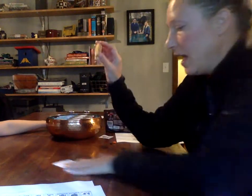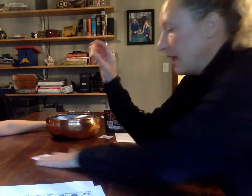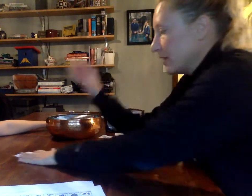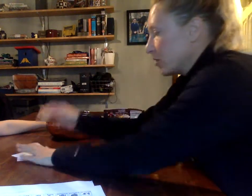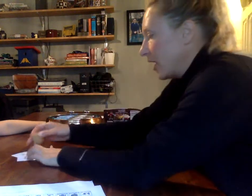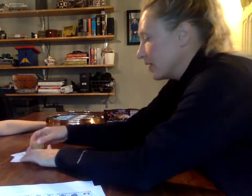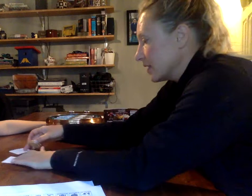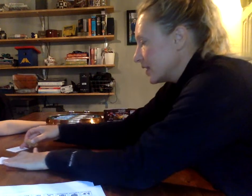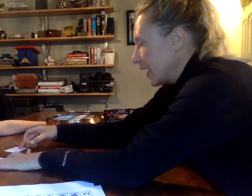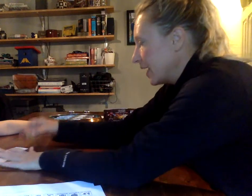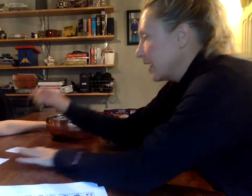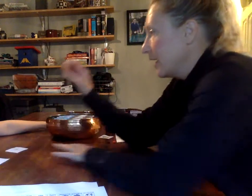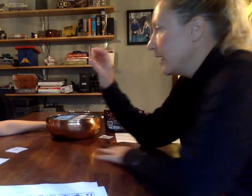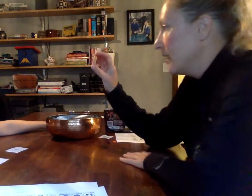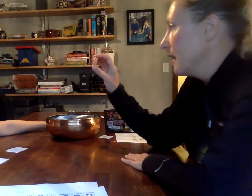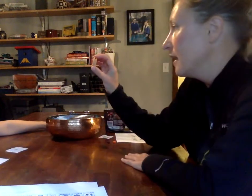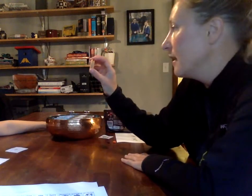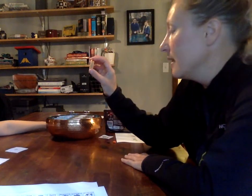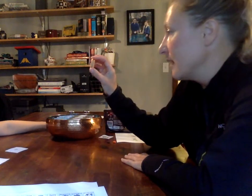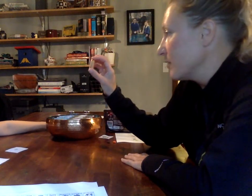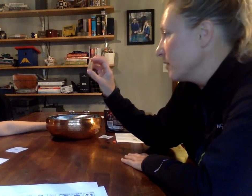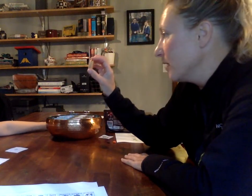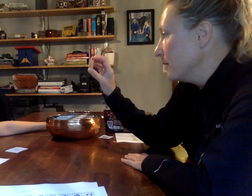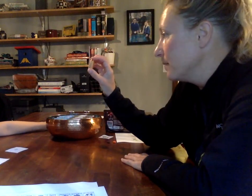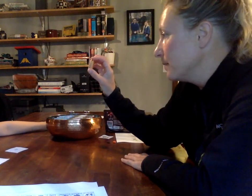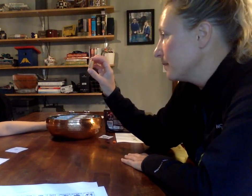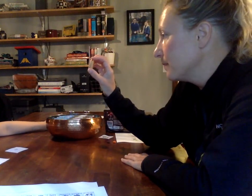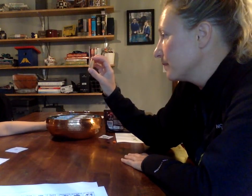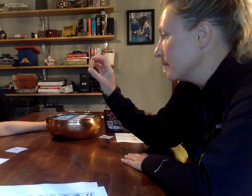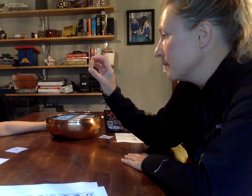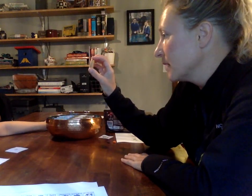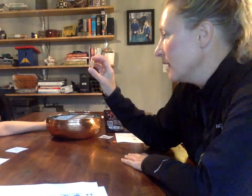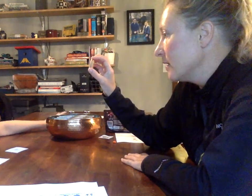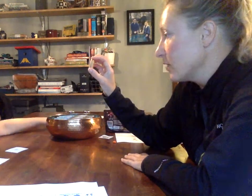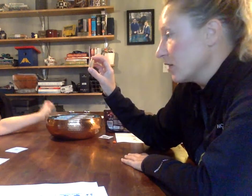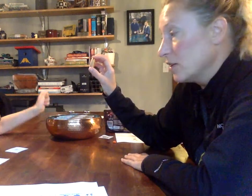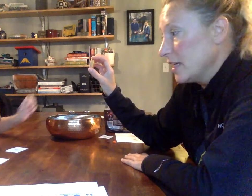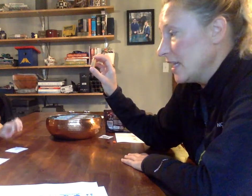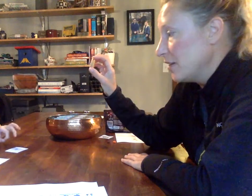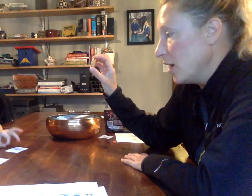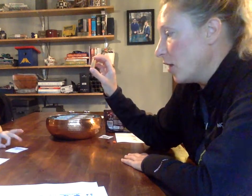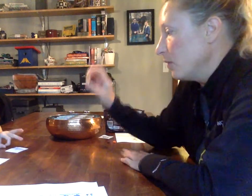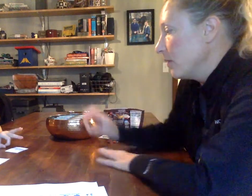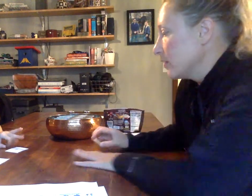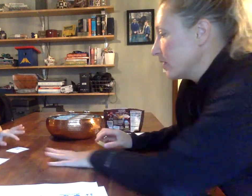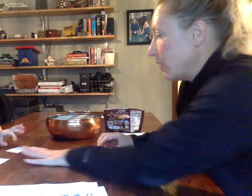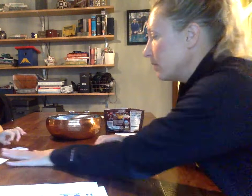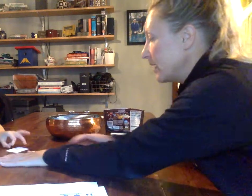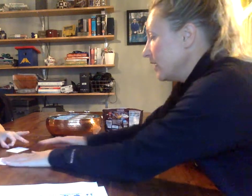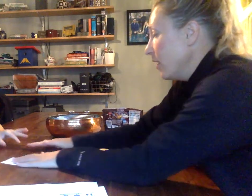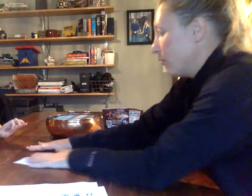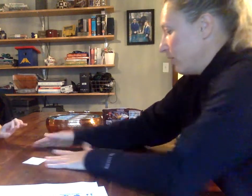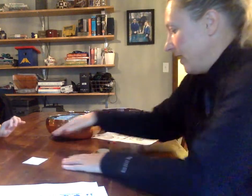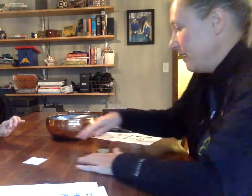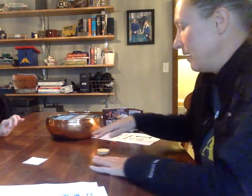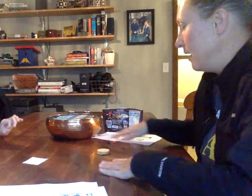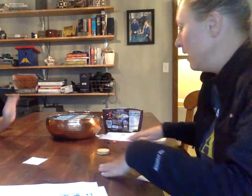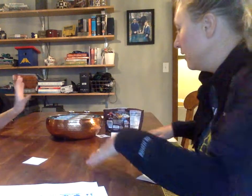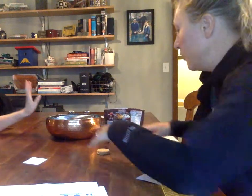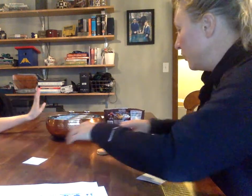And the child can say yes or no. So they're looking at no, so that would be a no, right? Do you